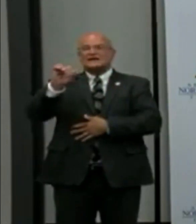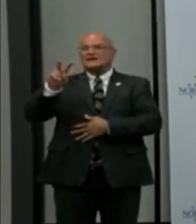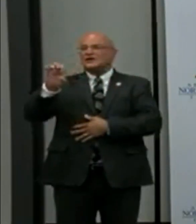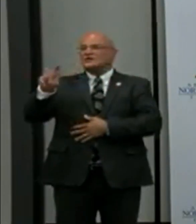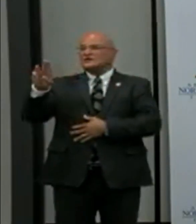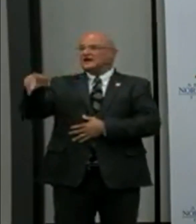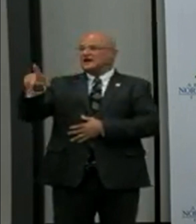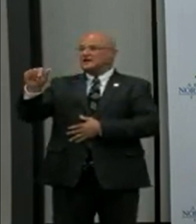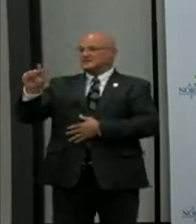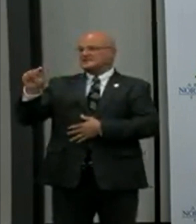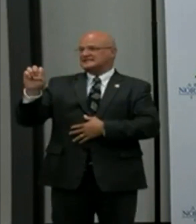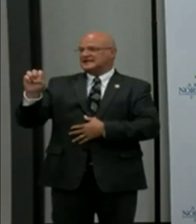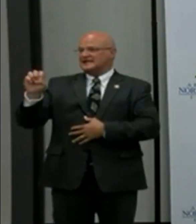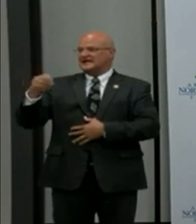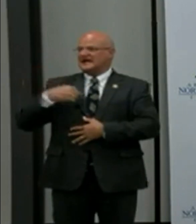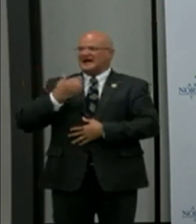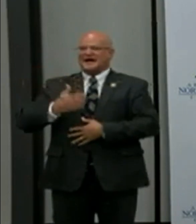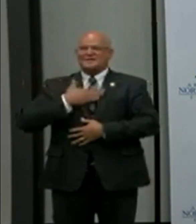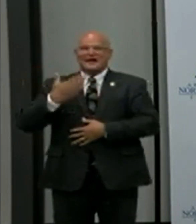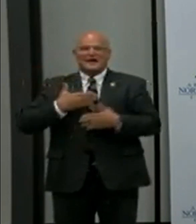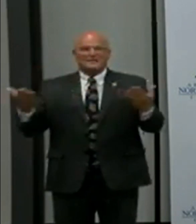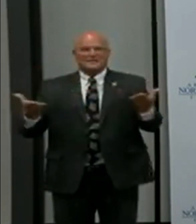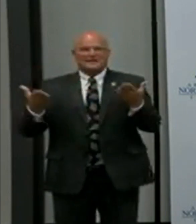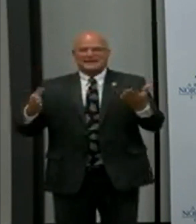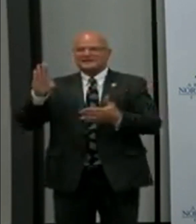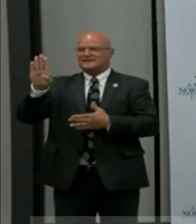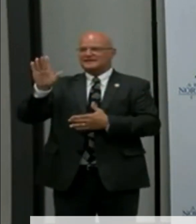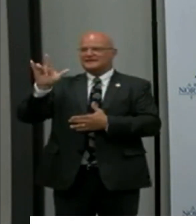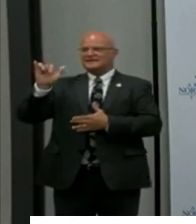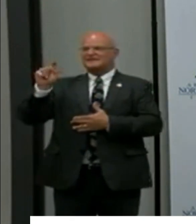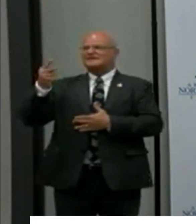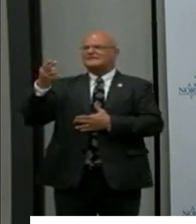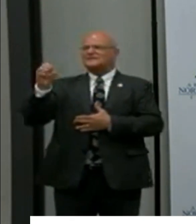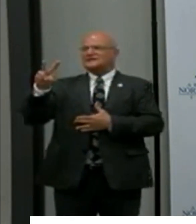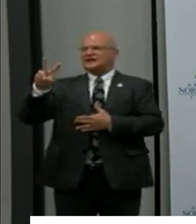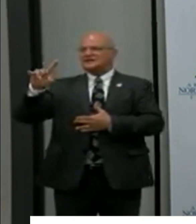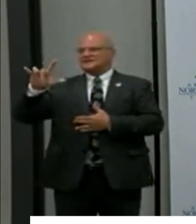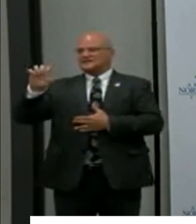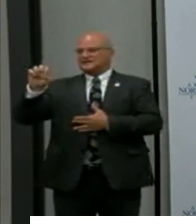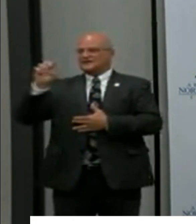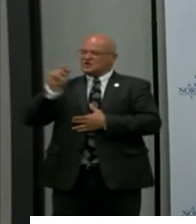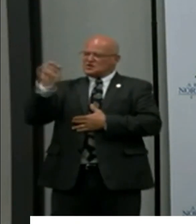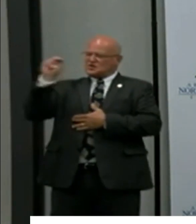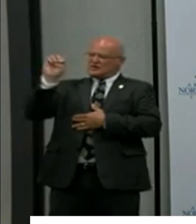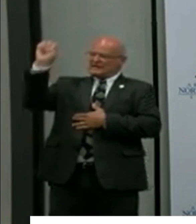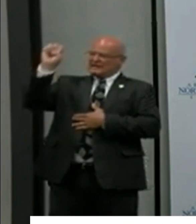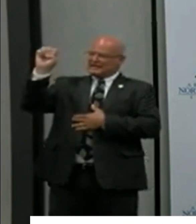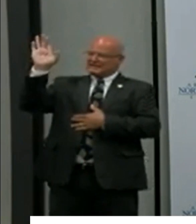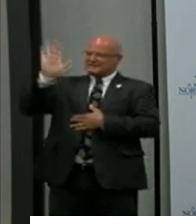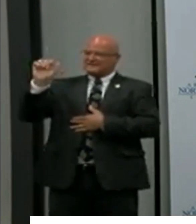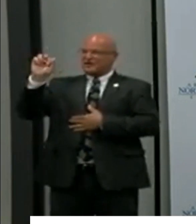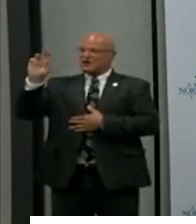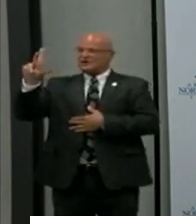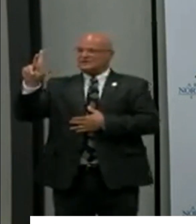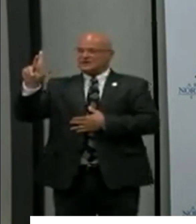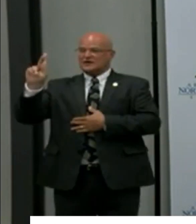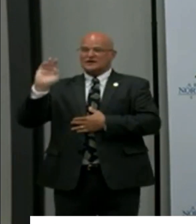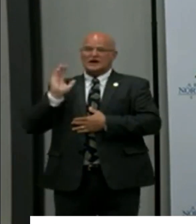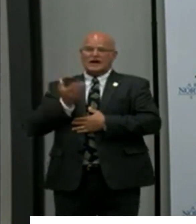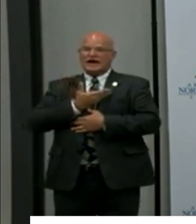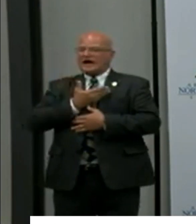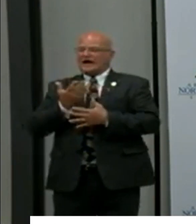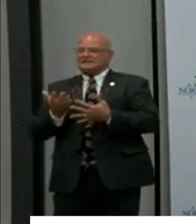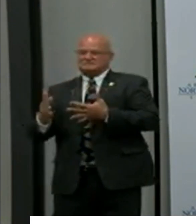COVID-19 update. I'm delighted to be in Blytheville, northeast part of Arkansas, one of our